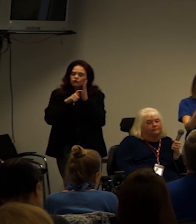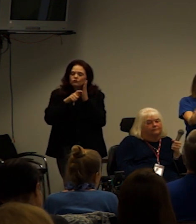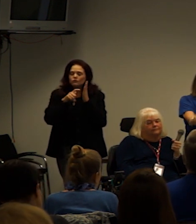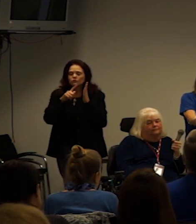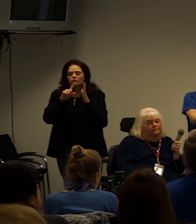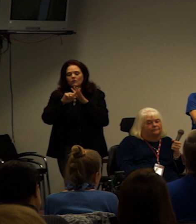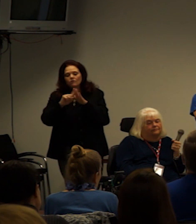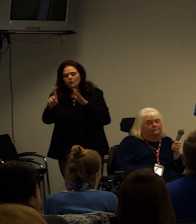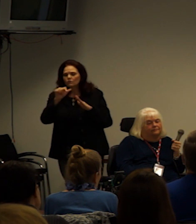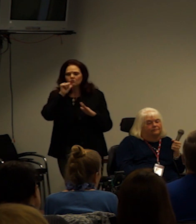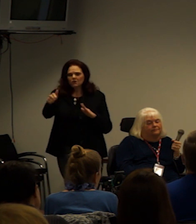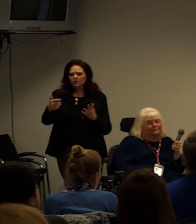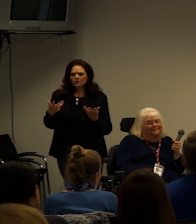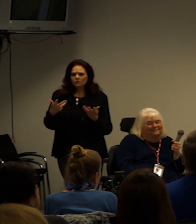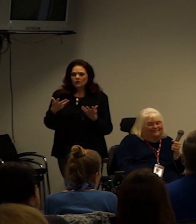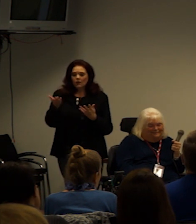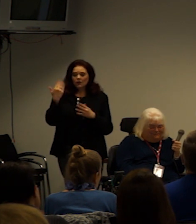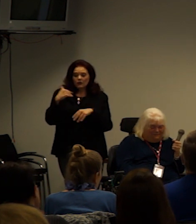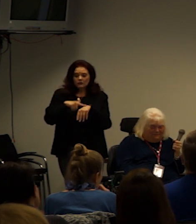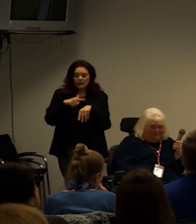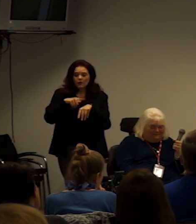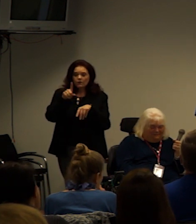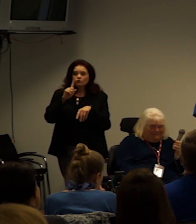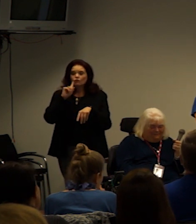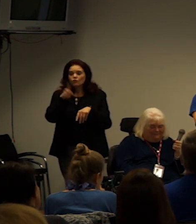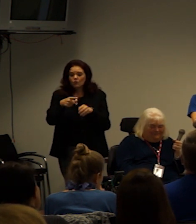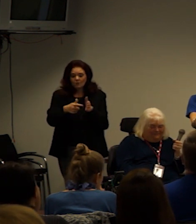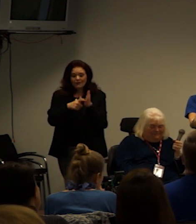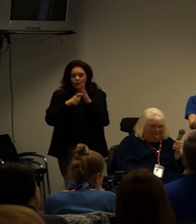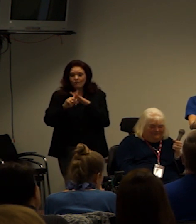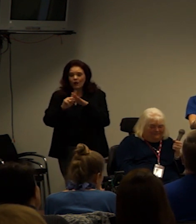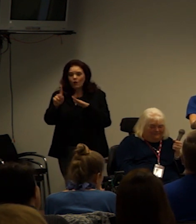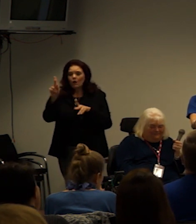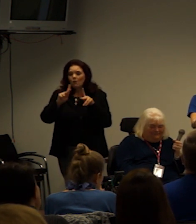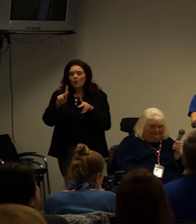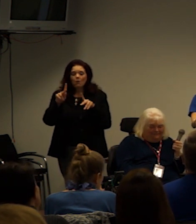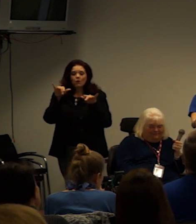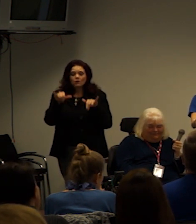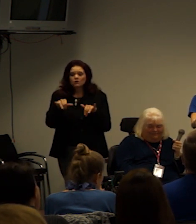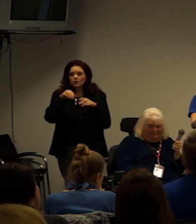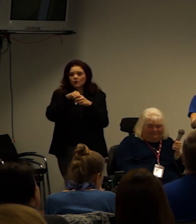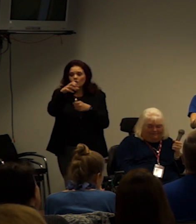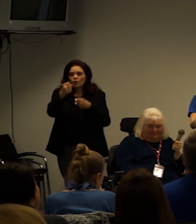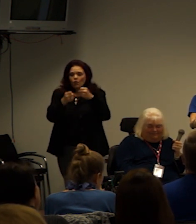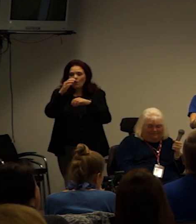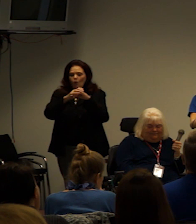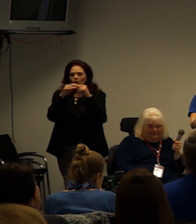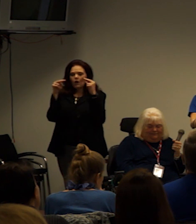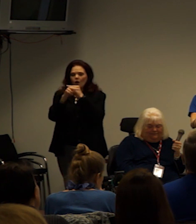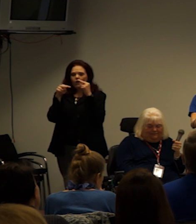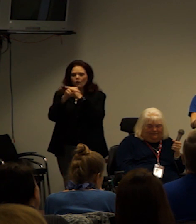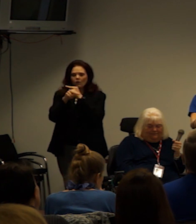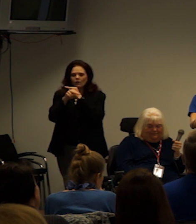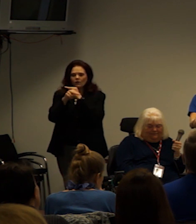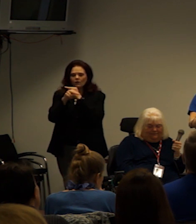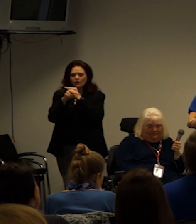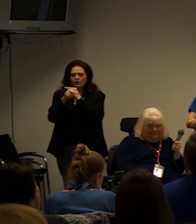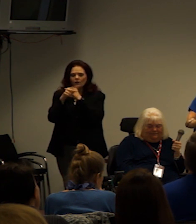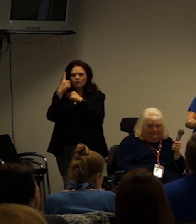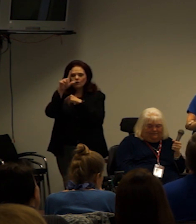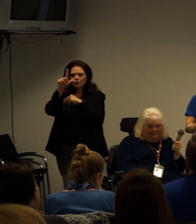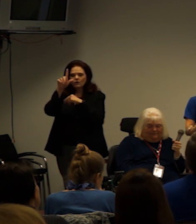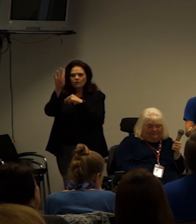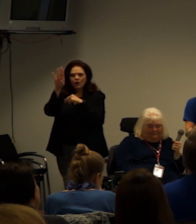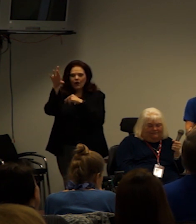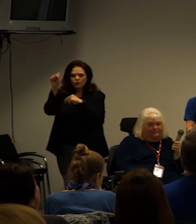because the last time he declared a mandatory evacuation, people sat in their cars on the interstates in Houston for